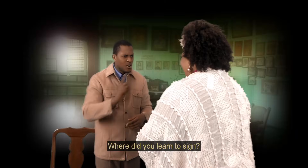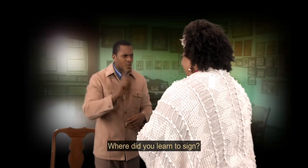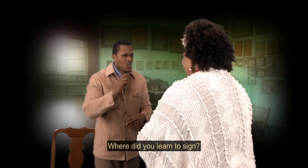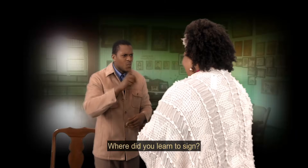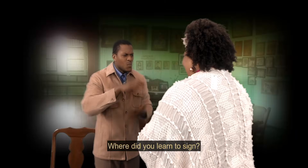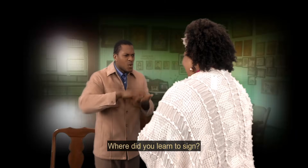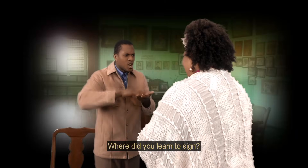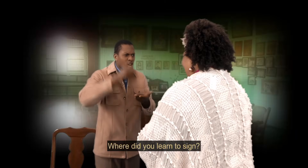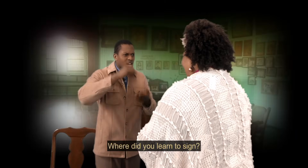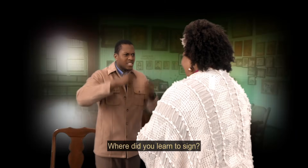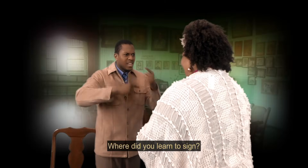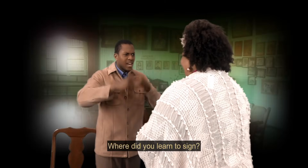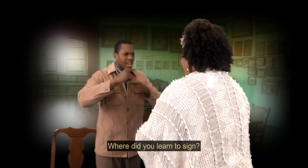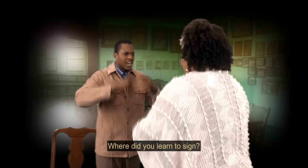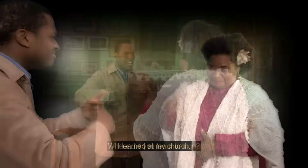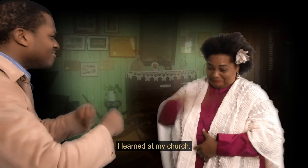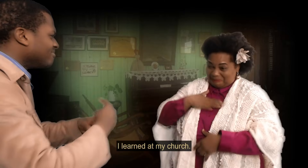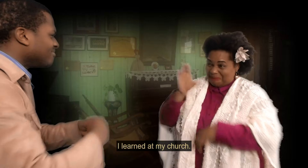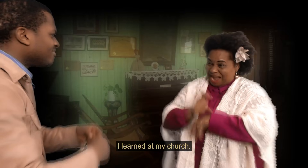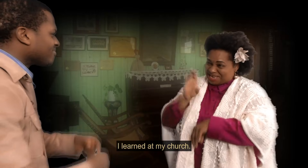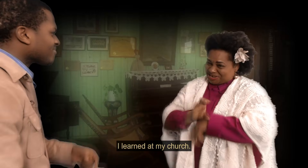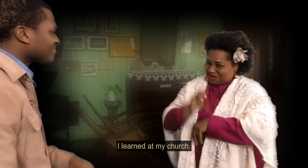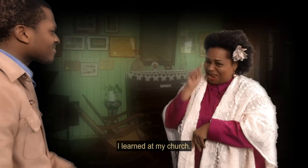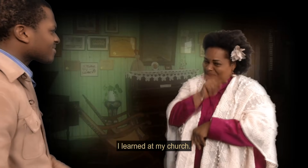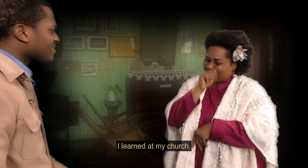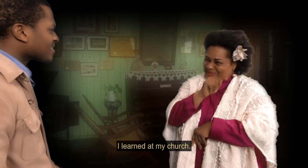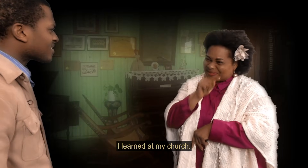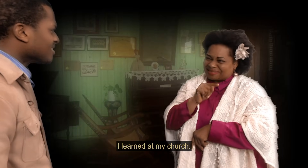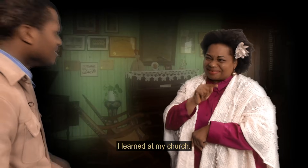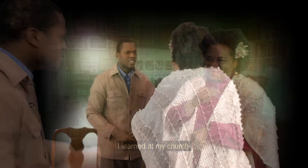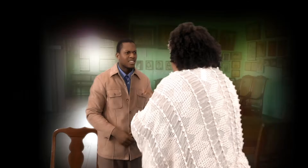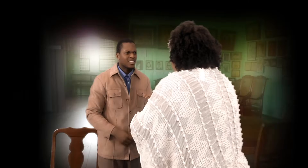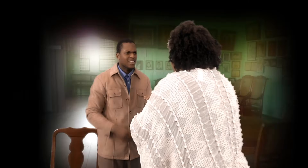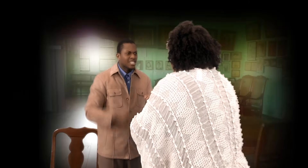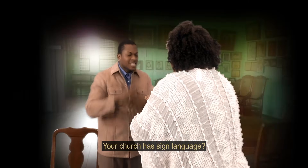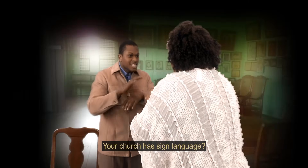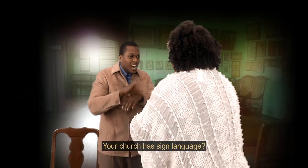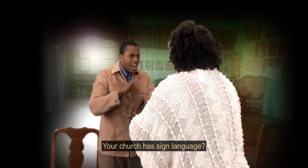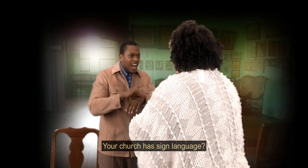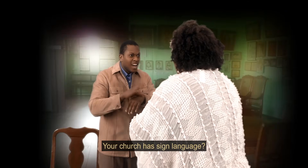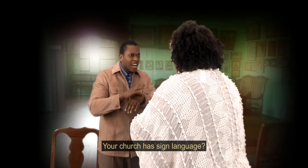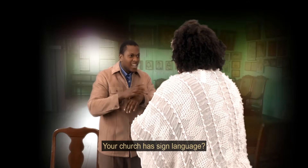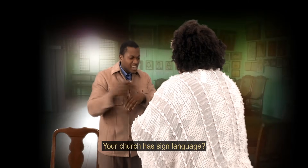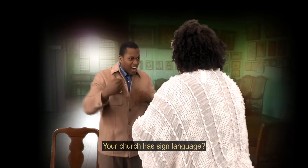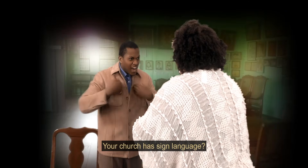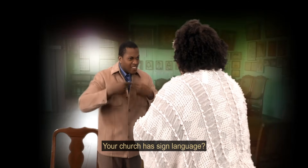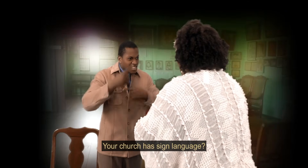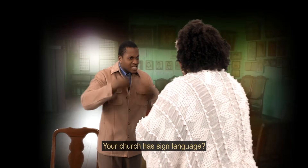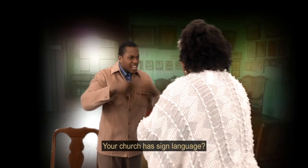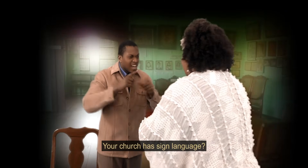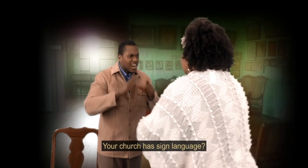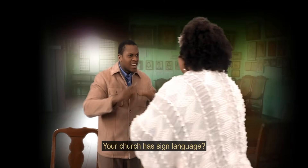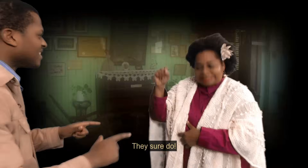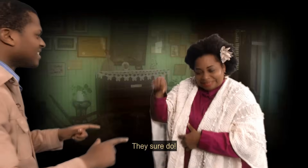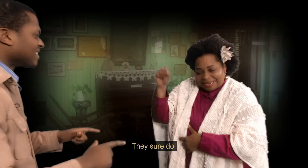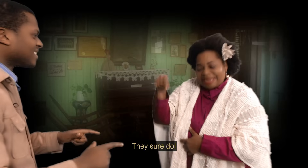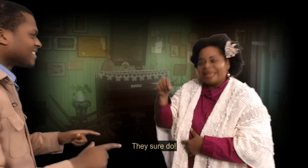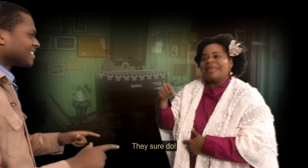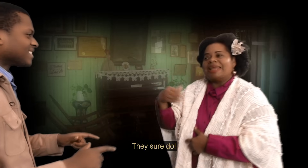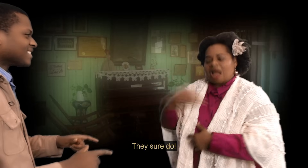Where did you learn to sign? I learned at my church. Your church has sign language? They sure do.